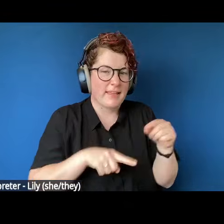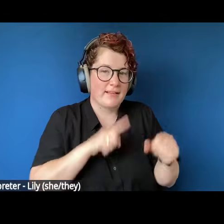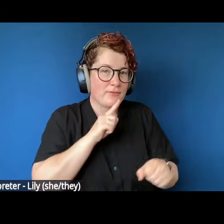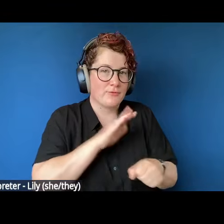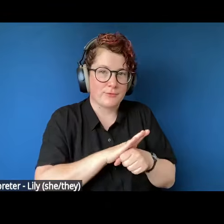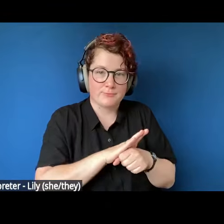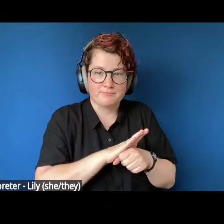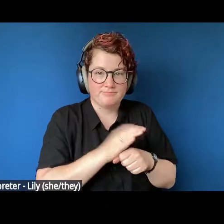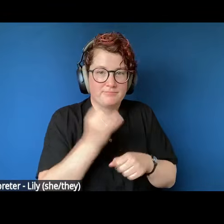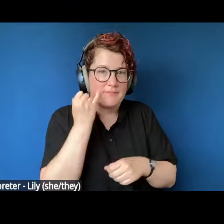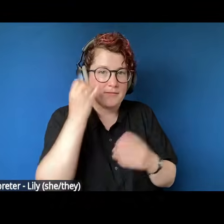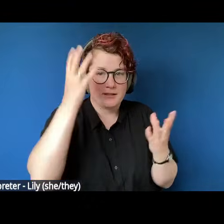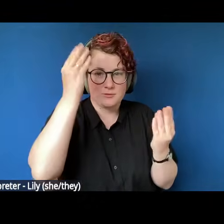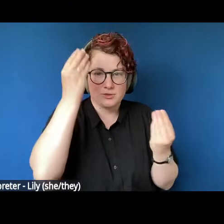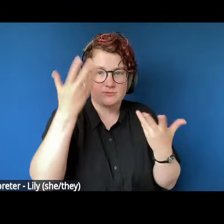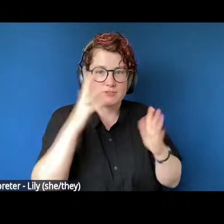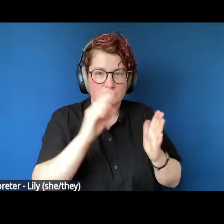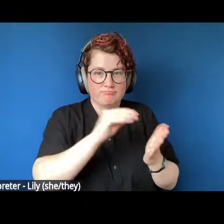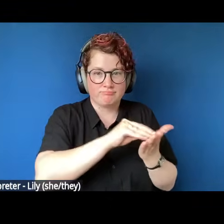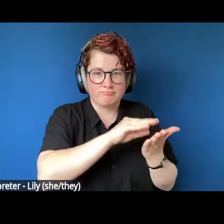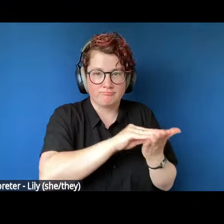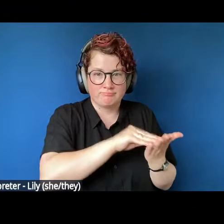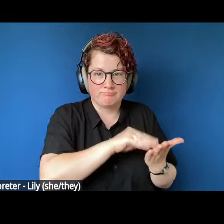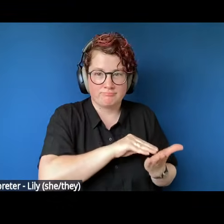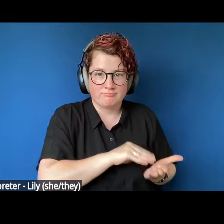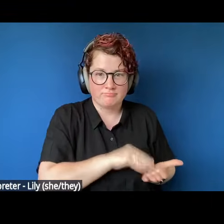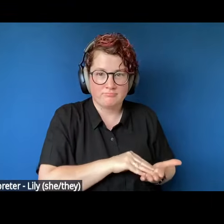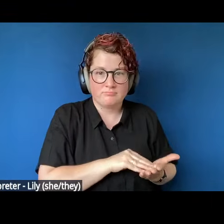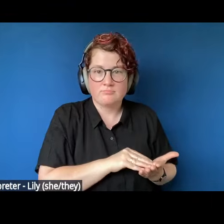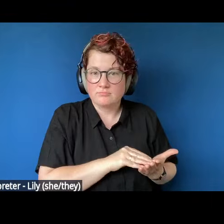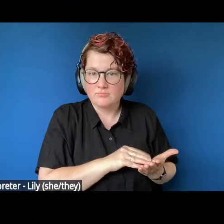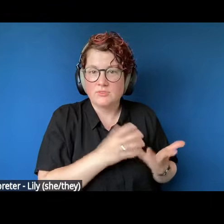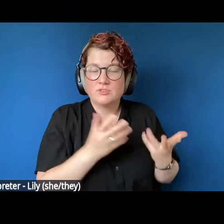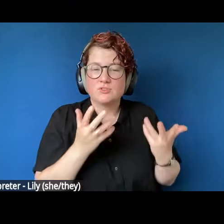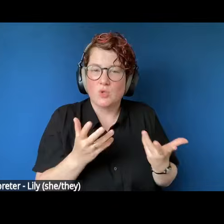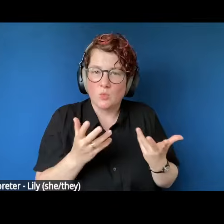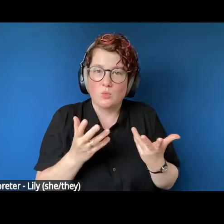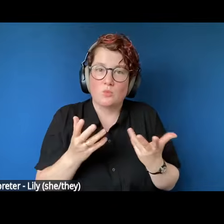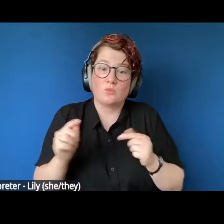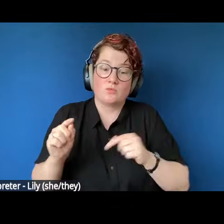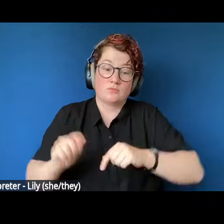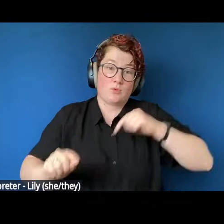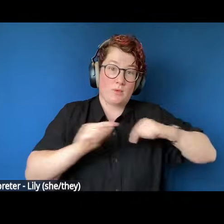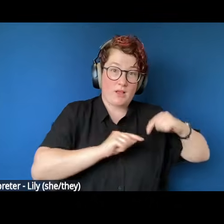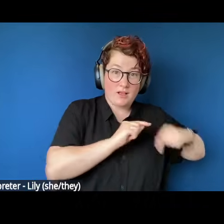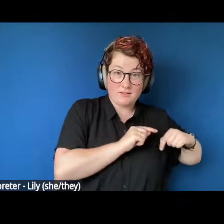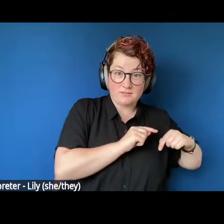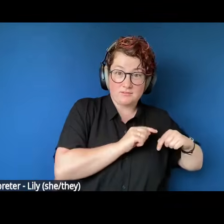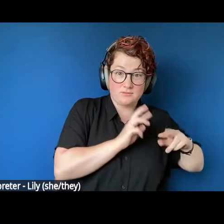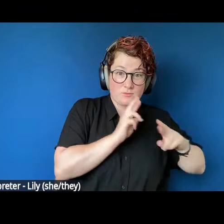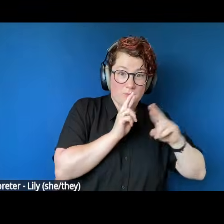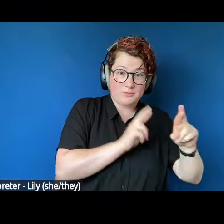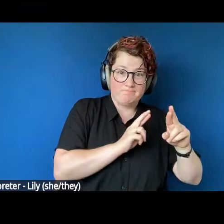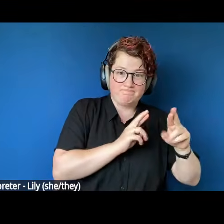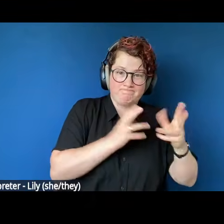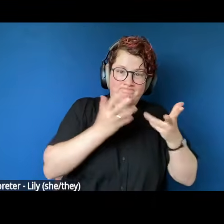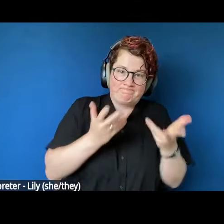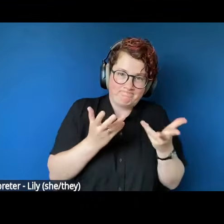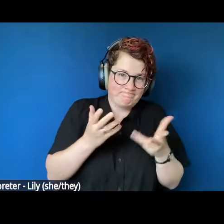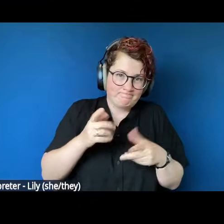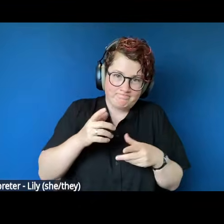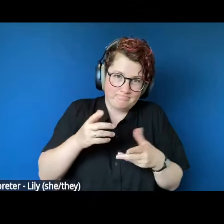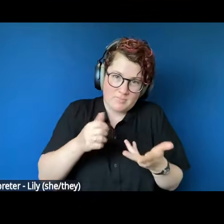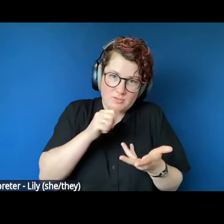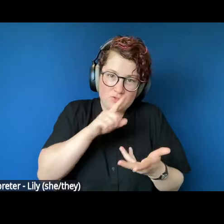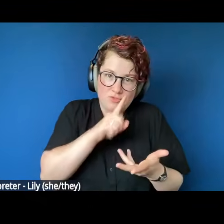whether the information is documented and therefore could be produced into a retroactive report, I guess I'm calling on the board to decide whether we